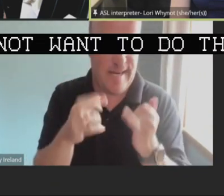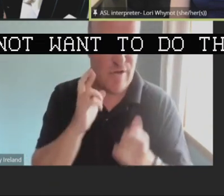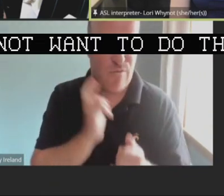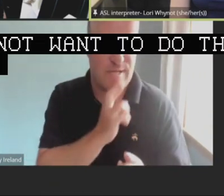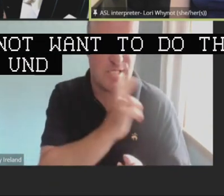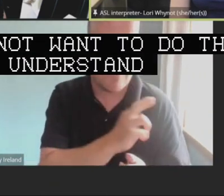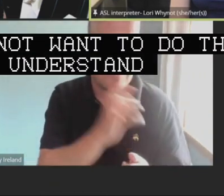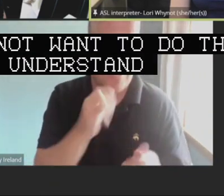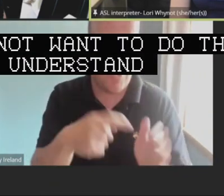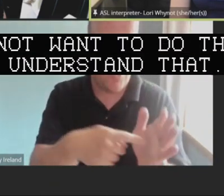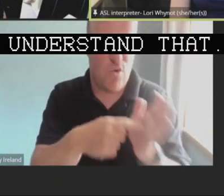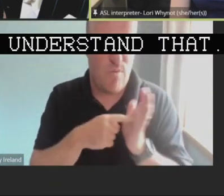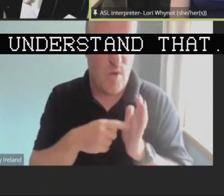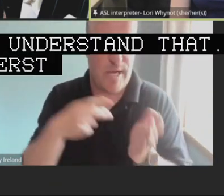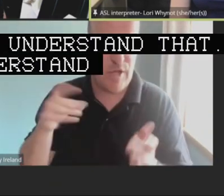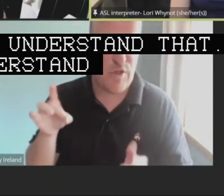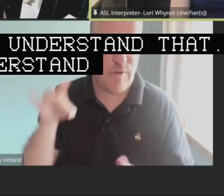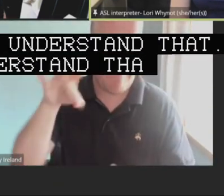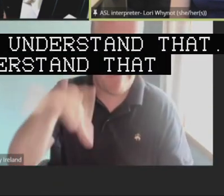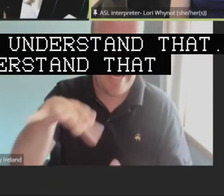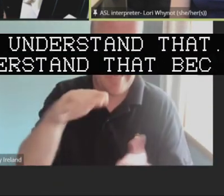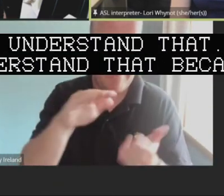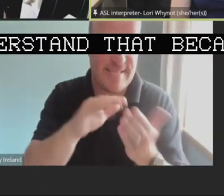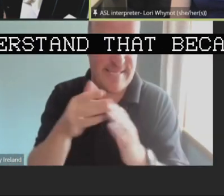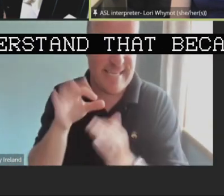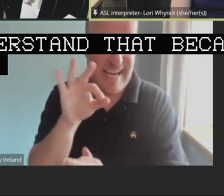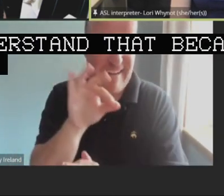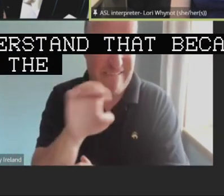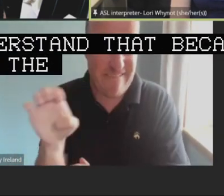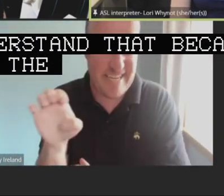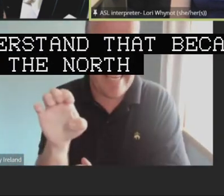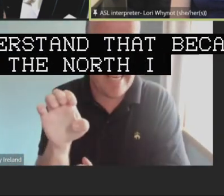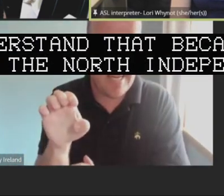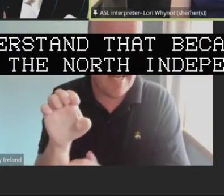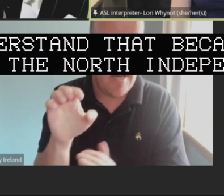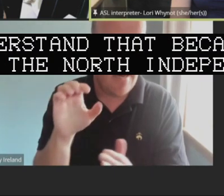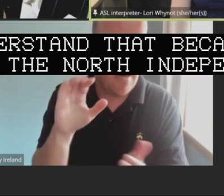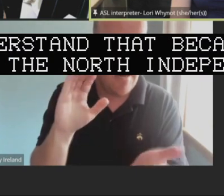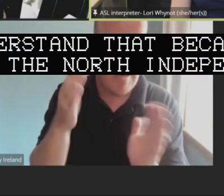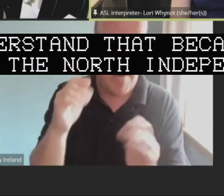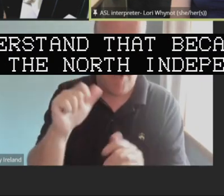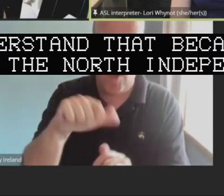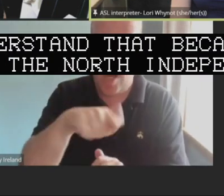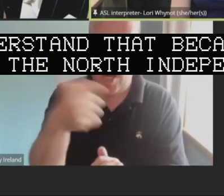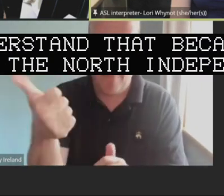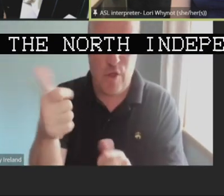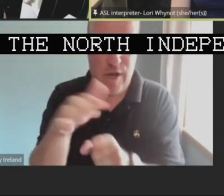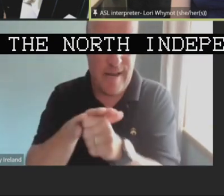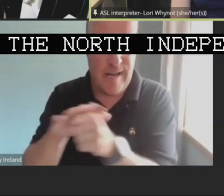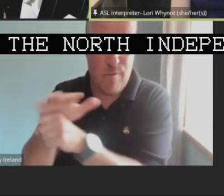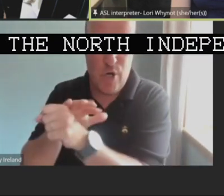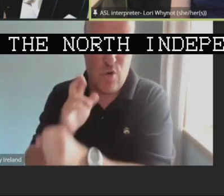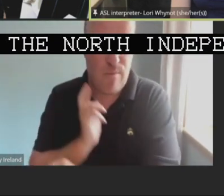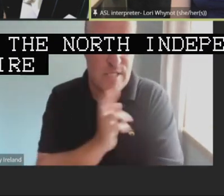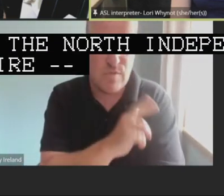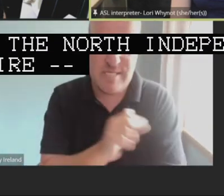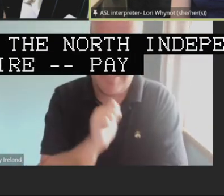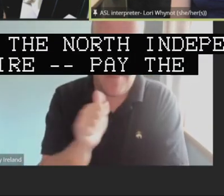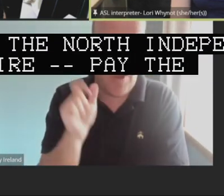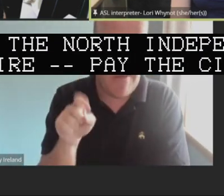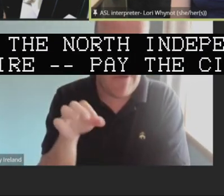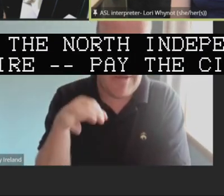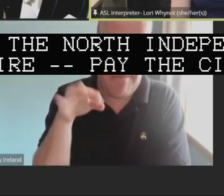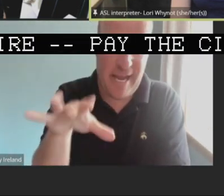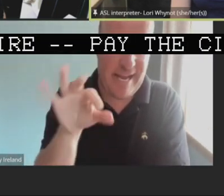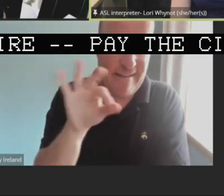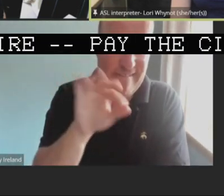because, as I said, in the North End, they require you, they pay the city a fee, I guess. Very